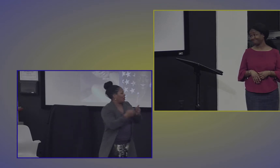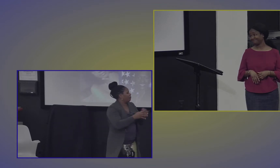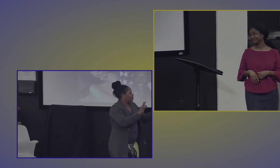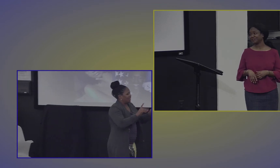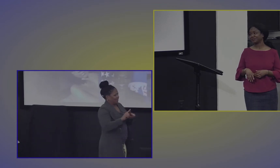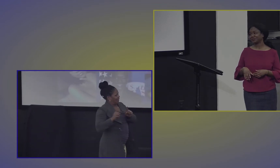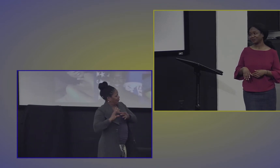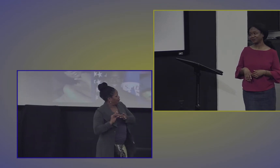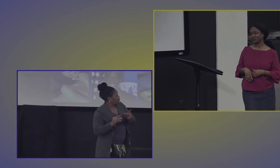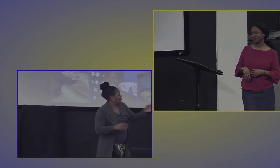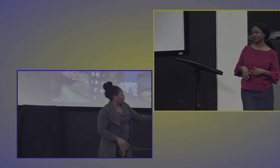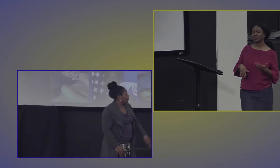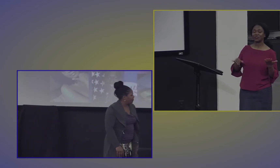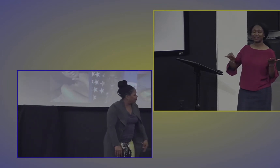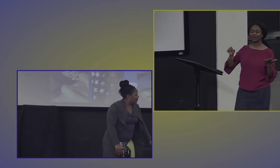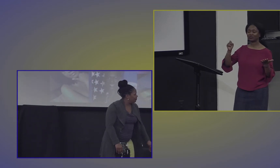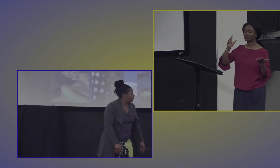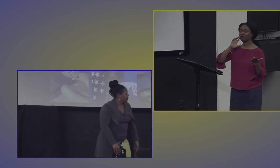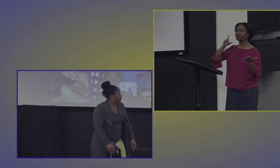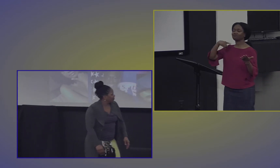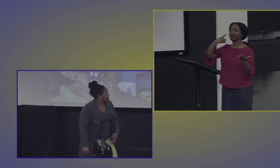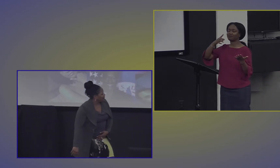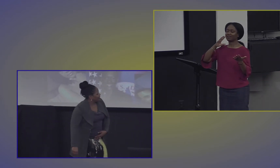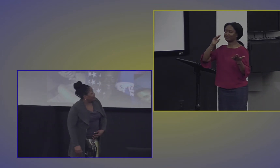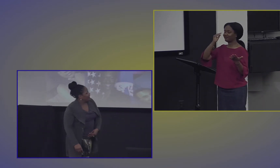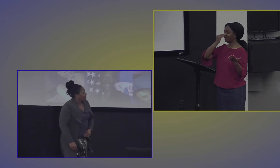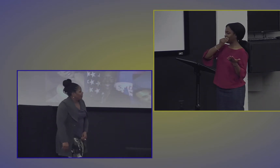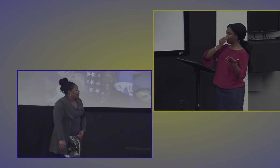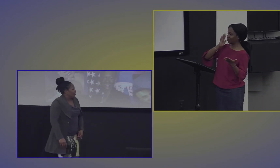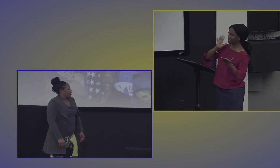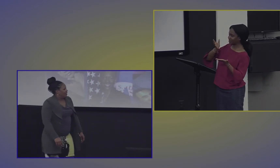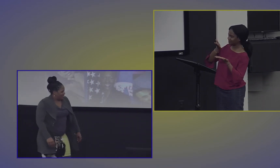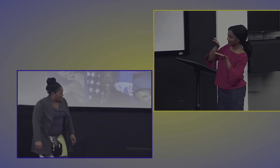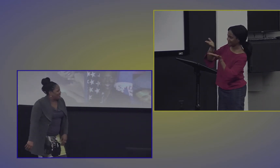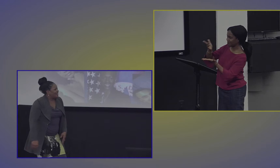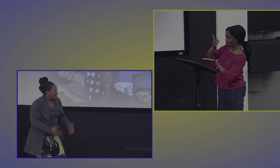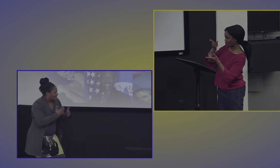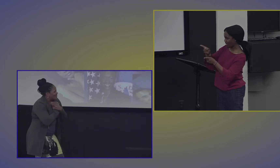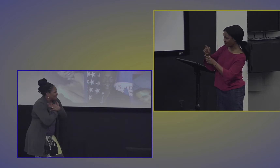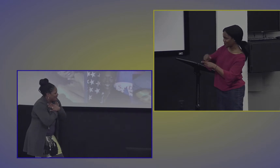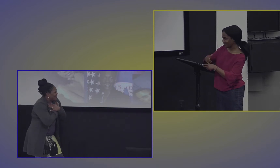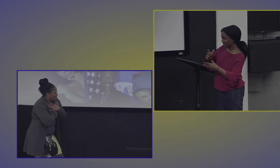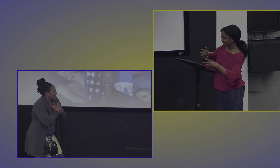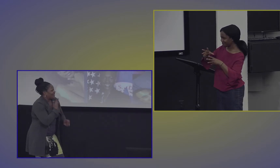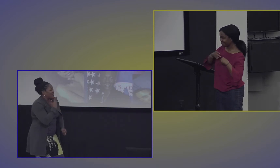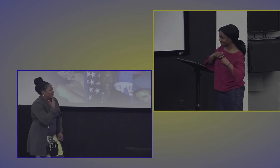who accept from these types of requests. So that is happening out there. It's kind of scary.